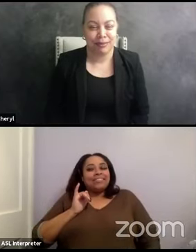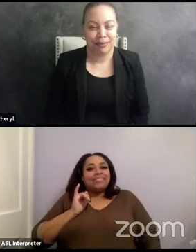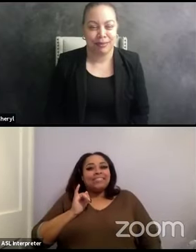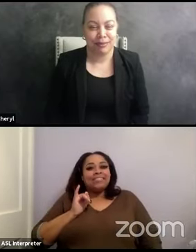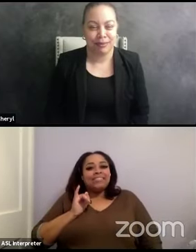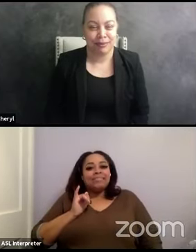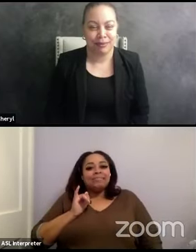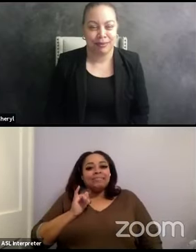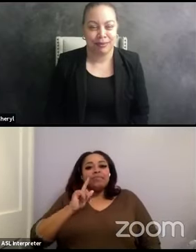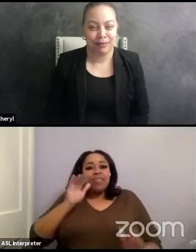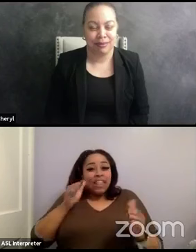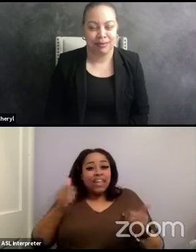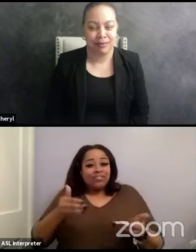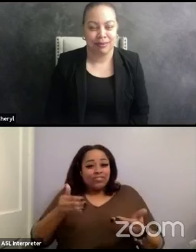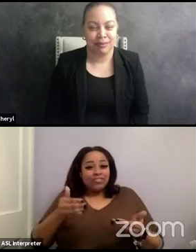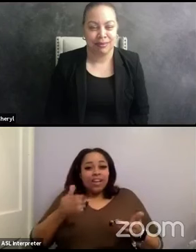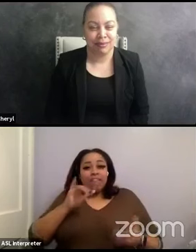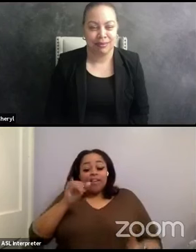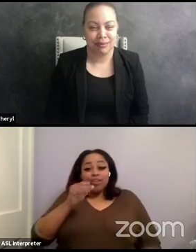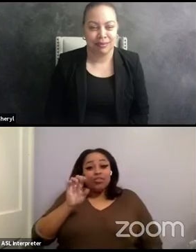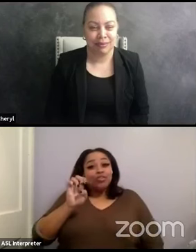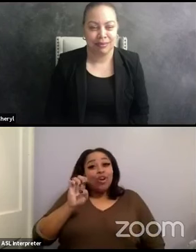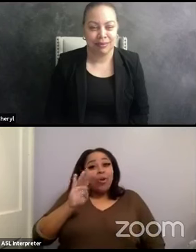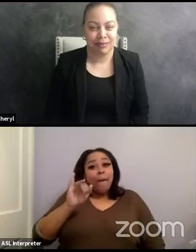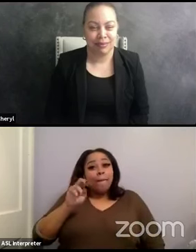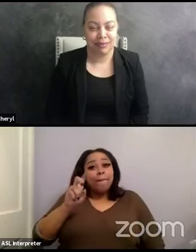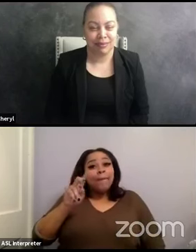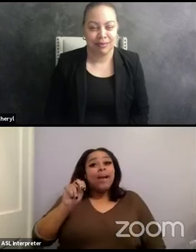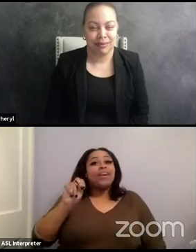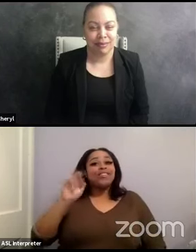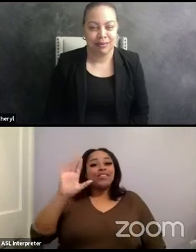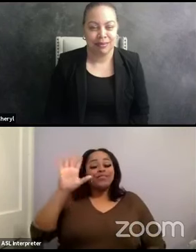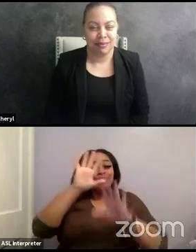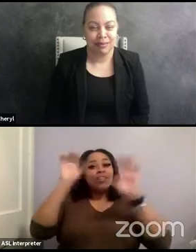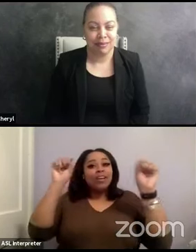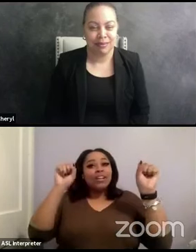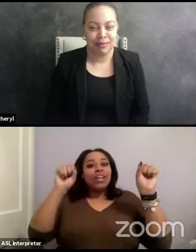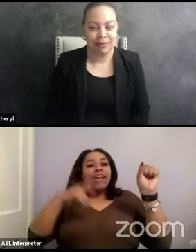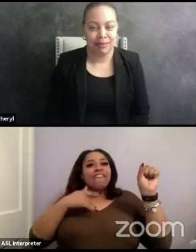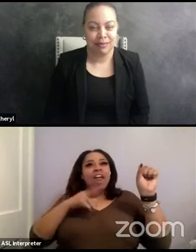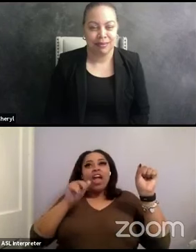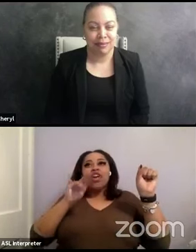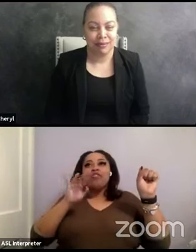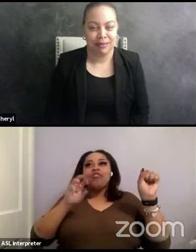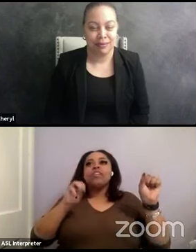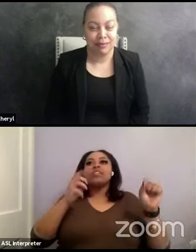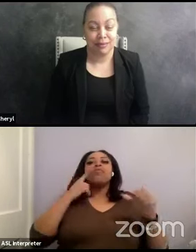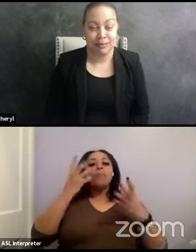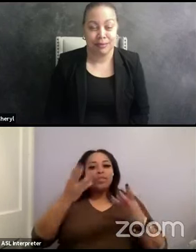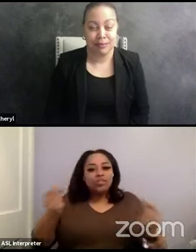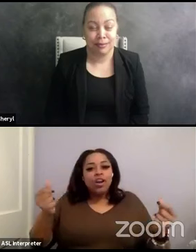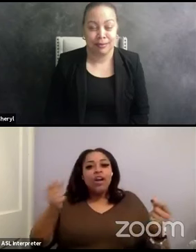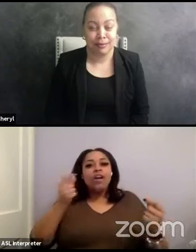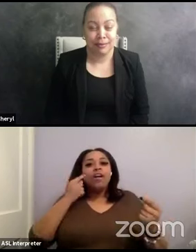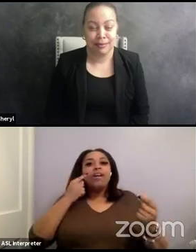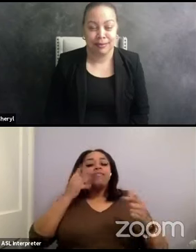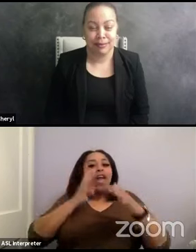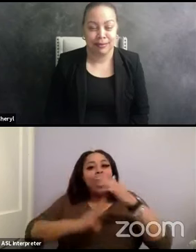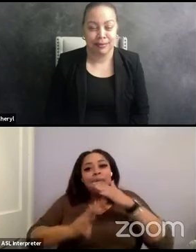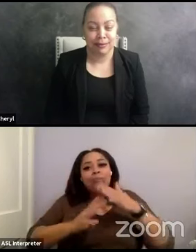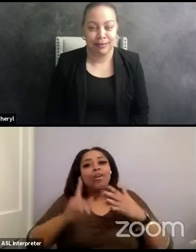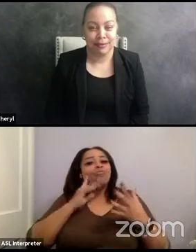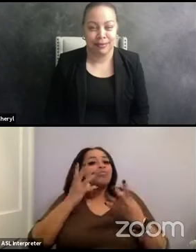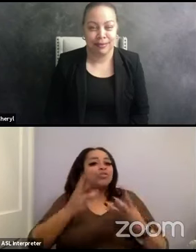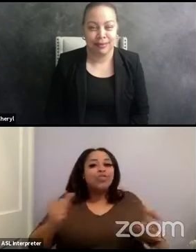with the introduction of Joe Biden as president, people feel like racism will be solved, that immigration issues will be solved,